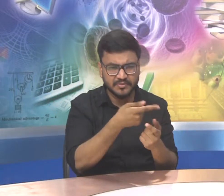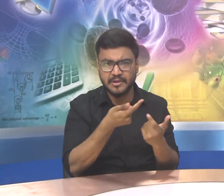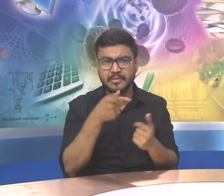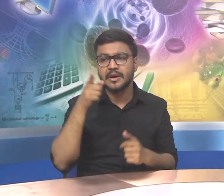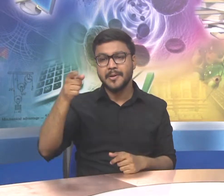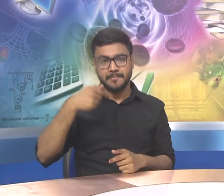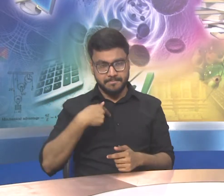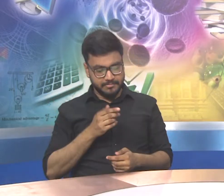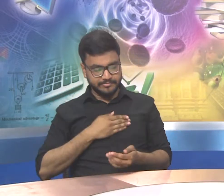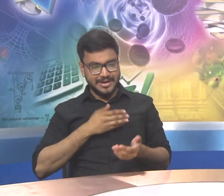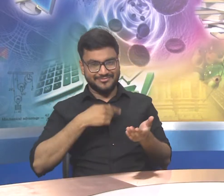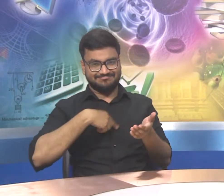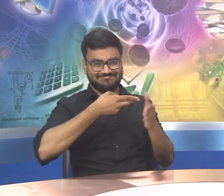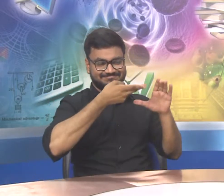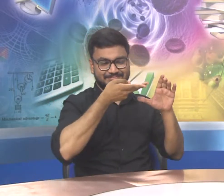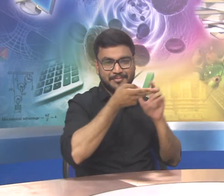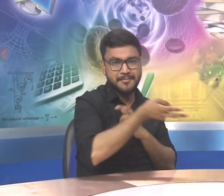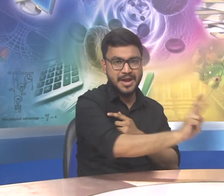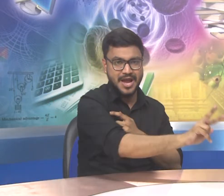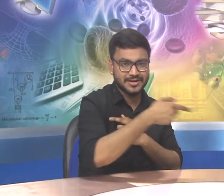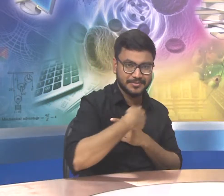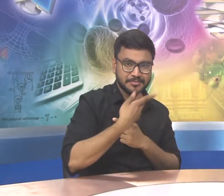one account to another.